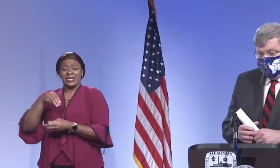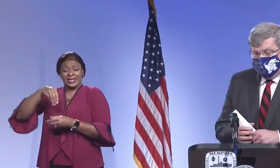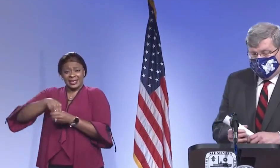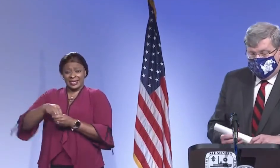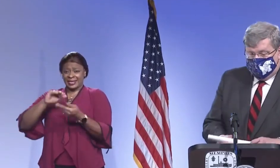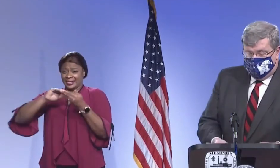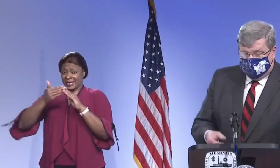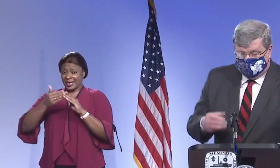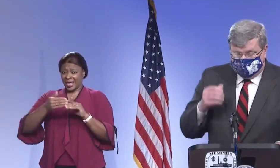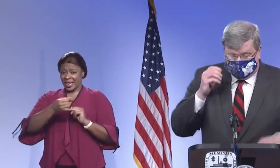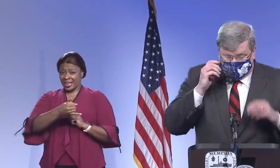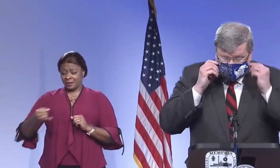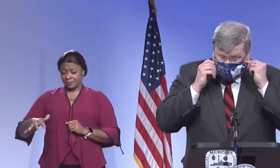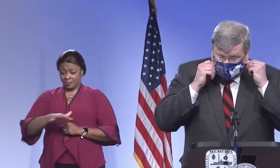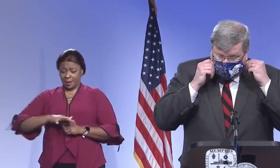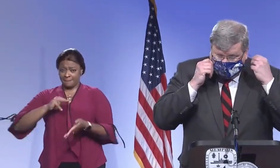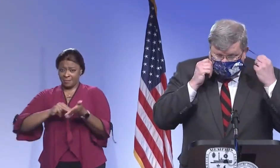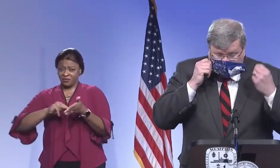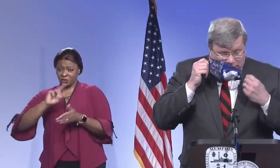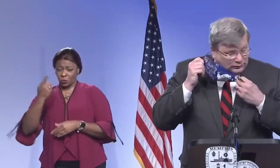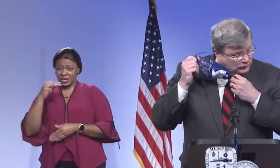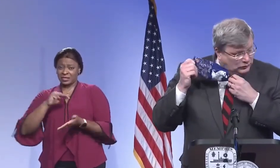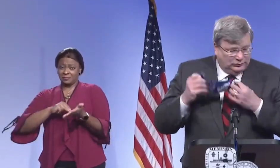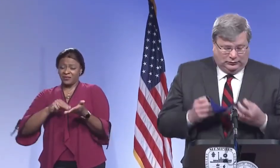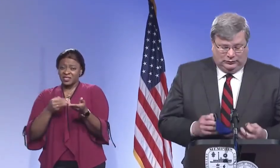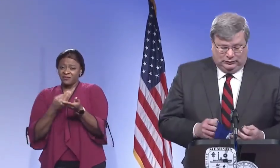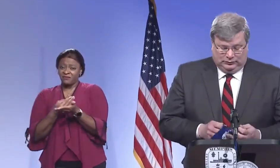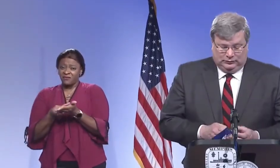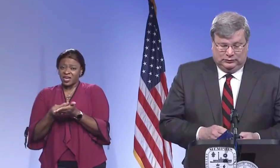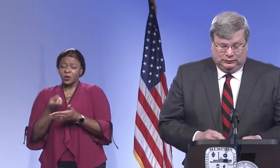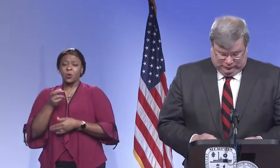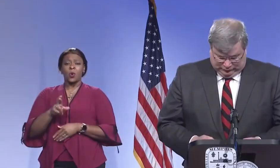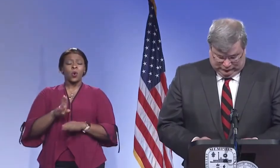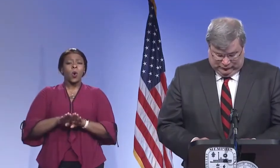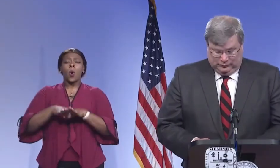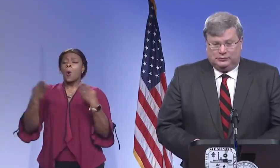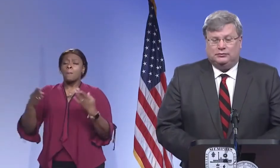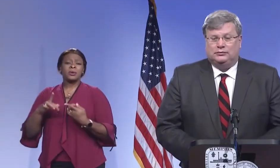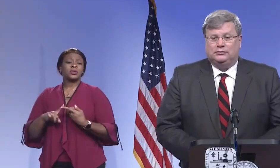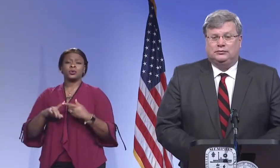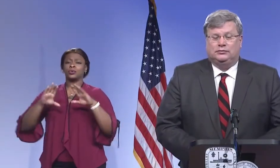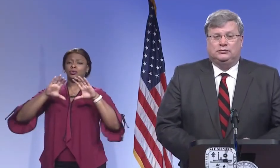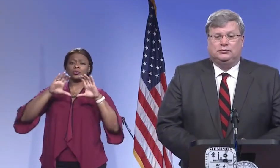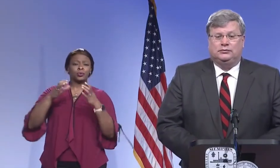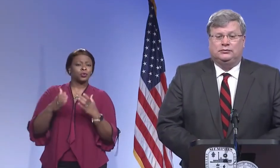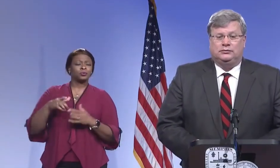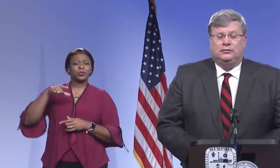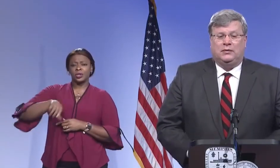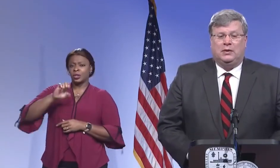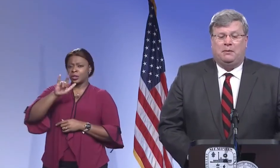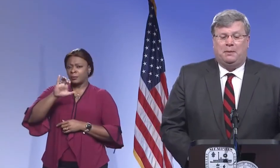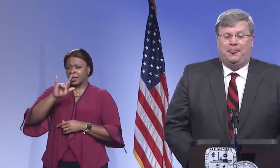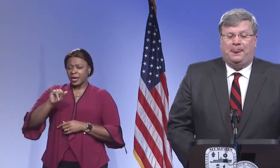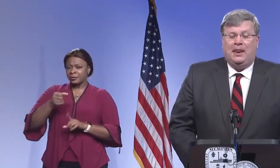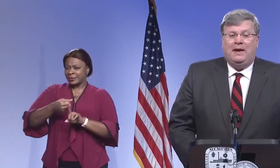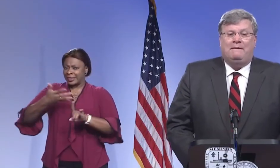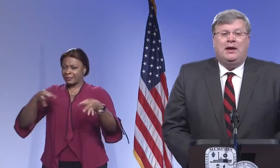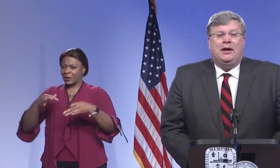city limits of Memphis, since it is Memphis funding, or is this open to groups within Shelby County? Could you expand on that?